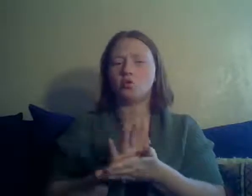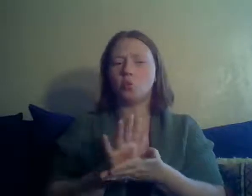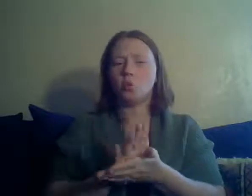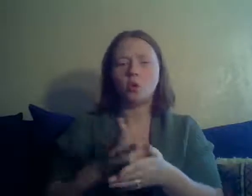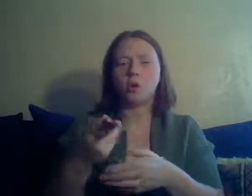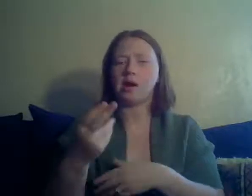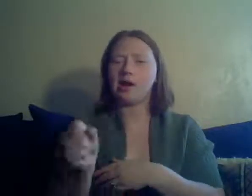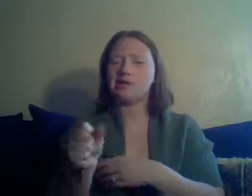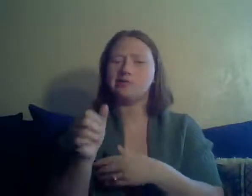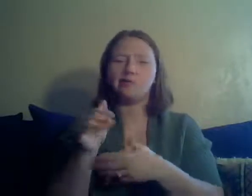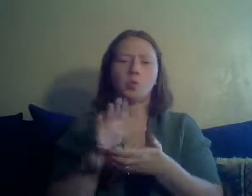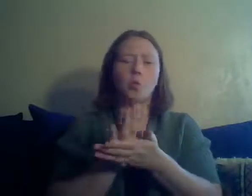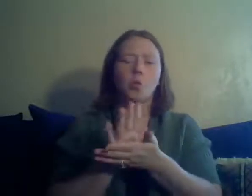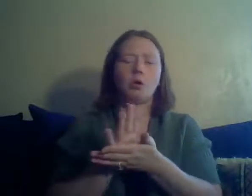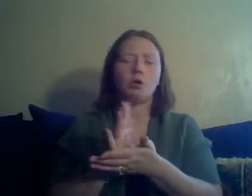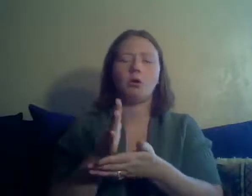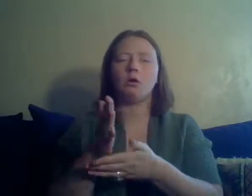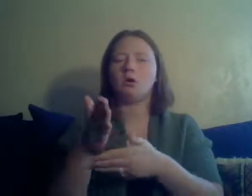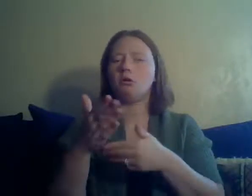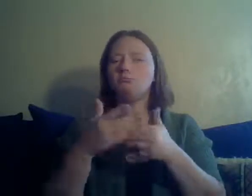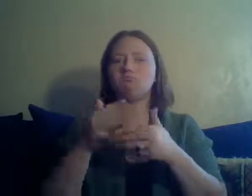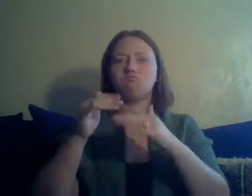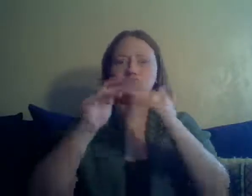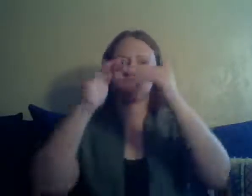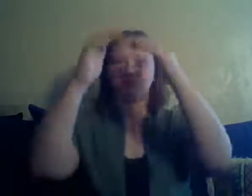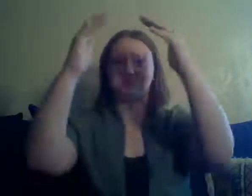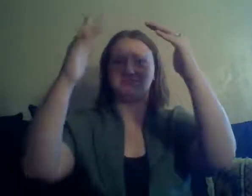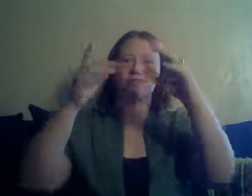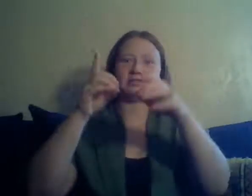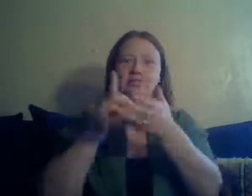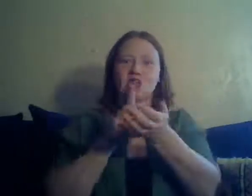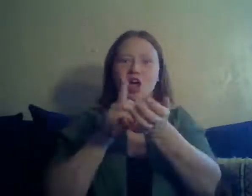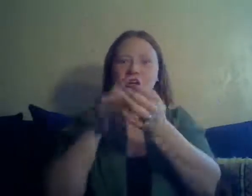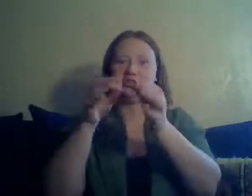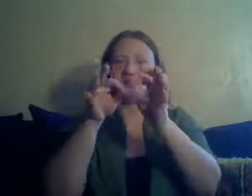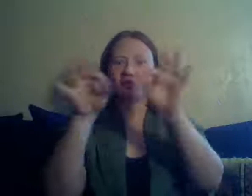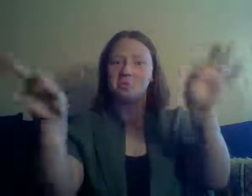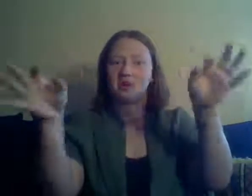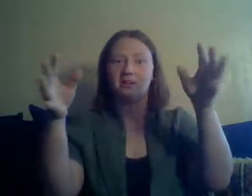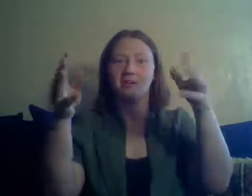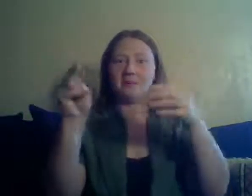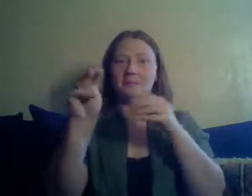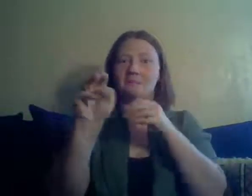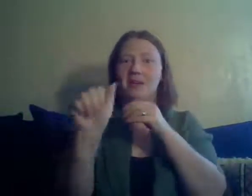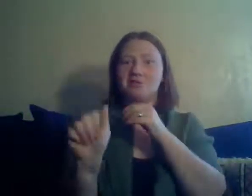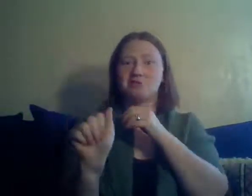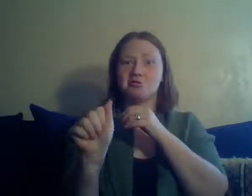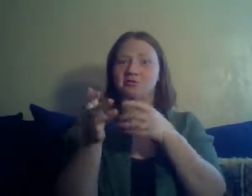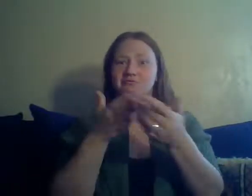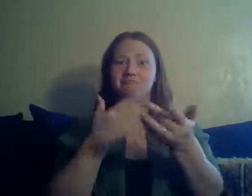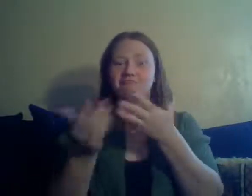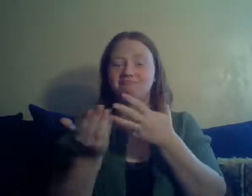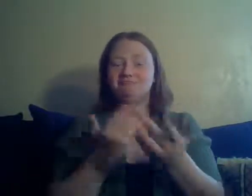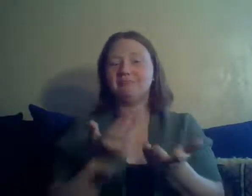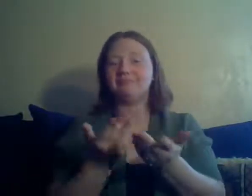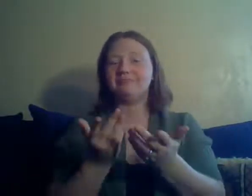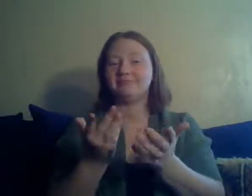dissertations, master's thesis, and whatnot, even writing papers for presentations, is to bring the information from the different sources into